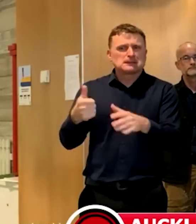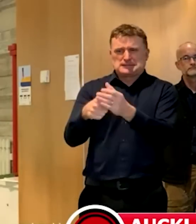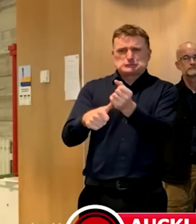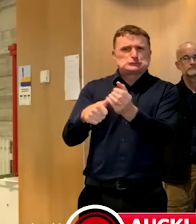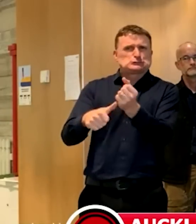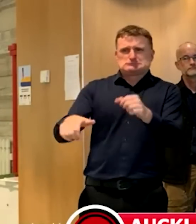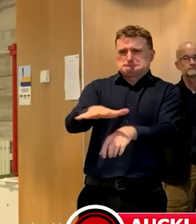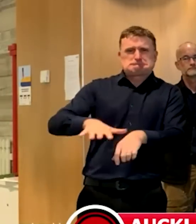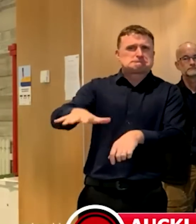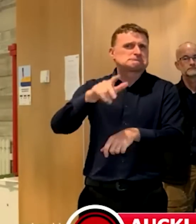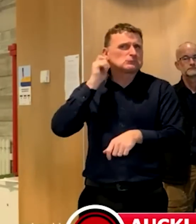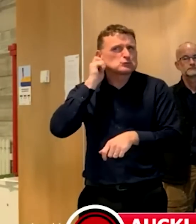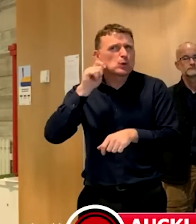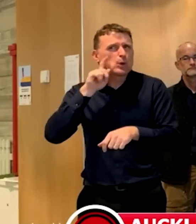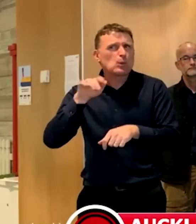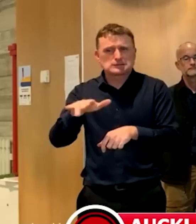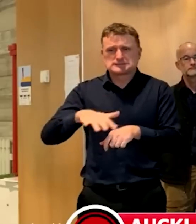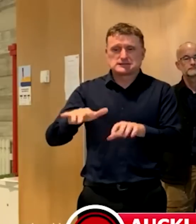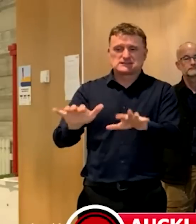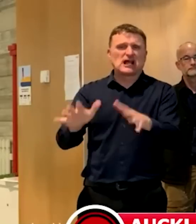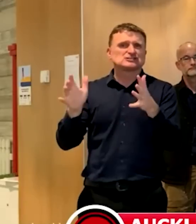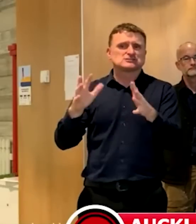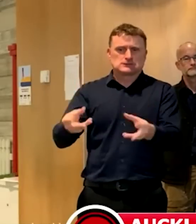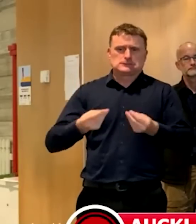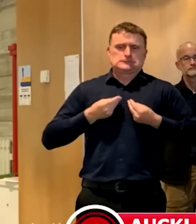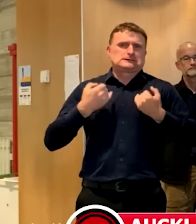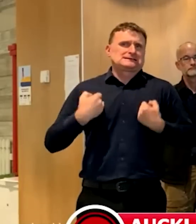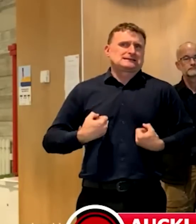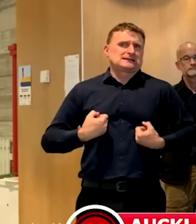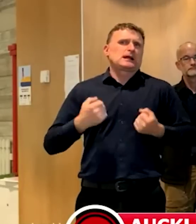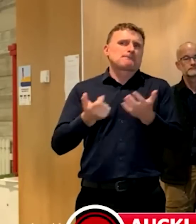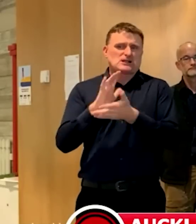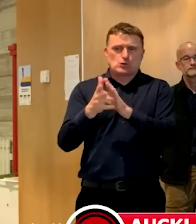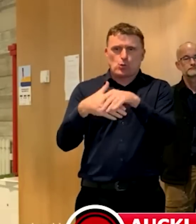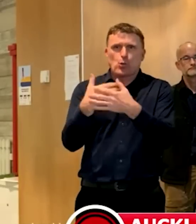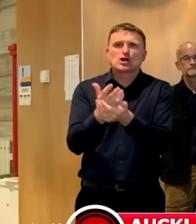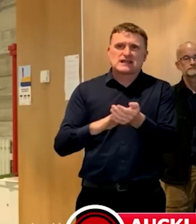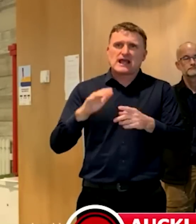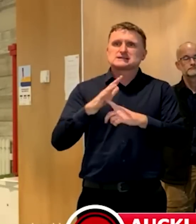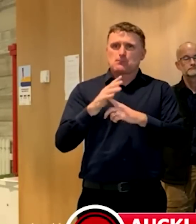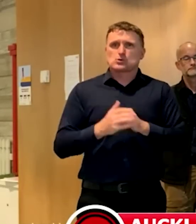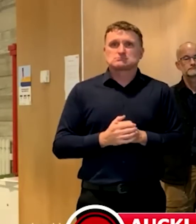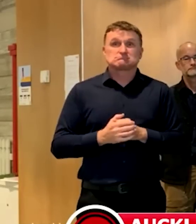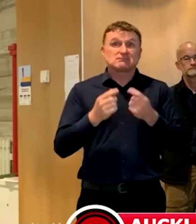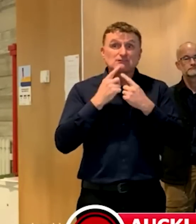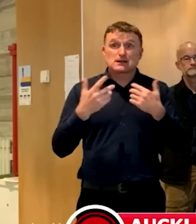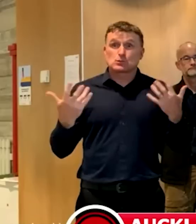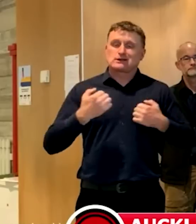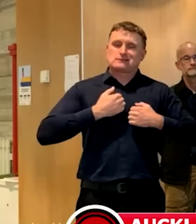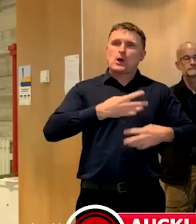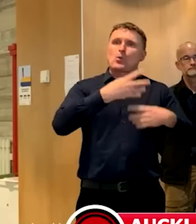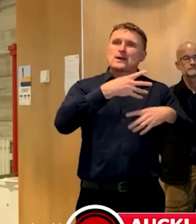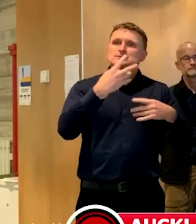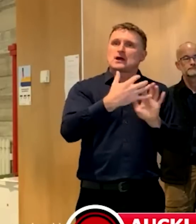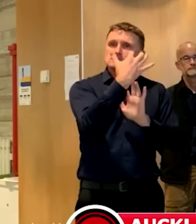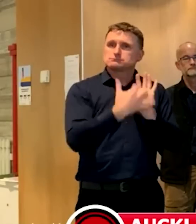sure about waste support, again, there's good material available on our websites, and we can